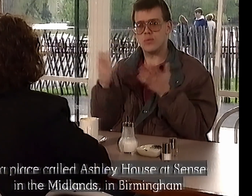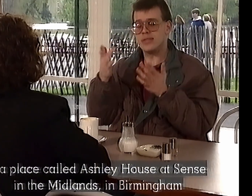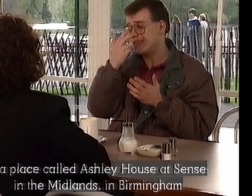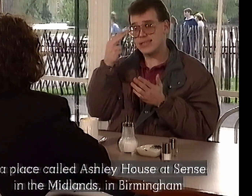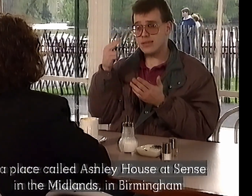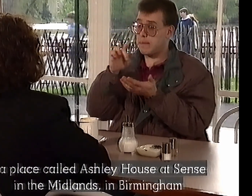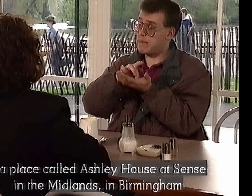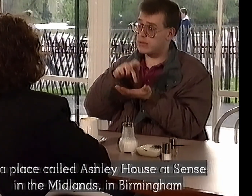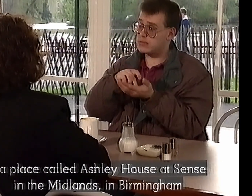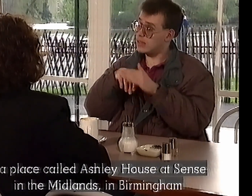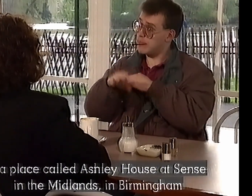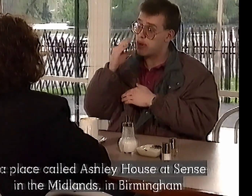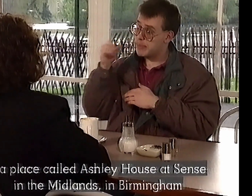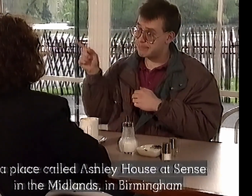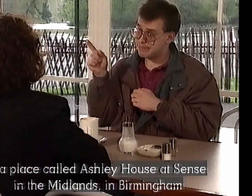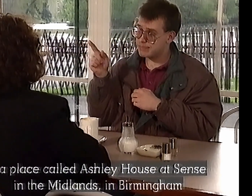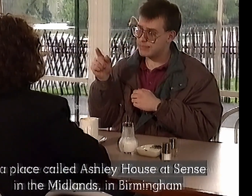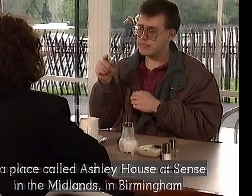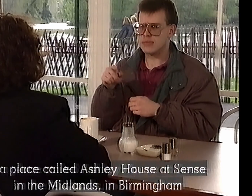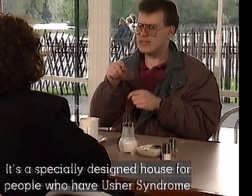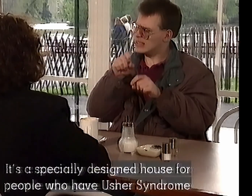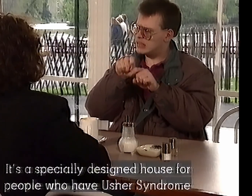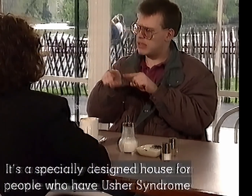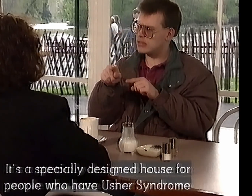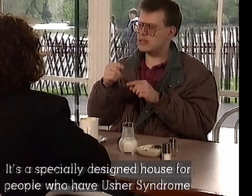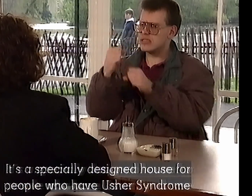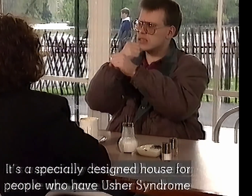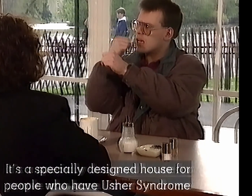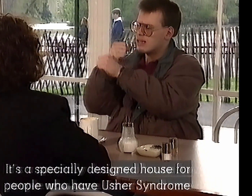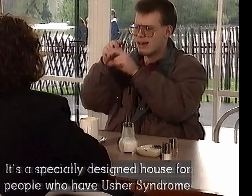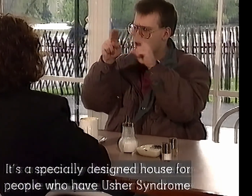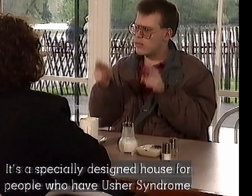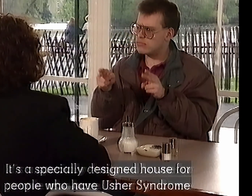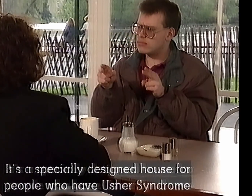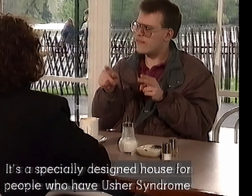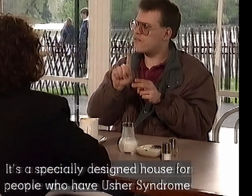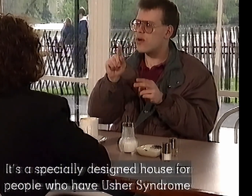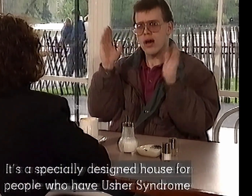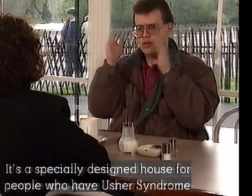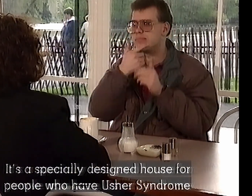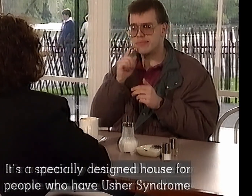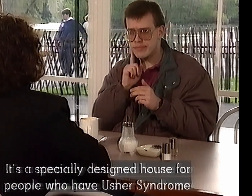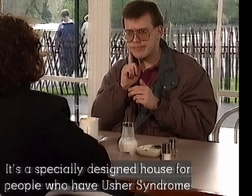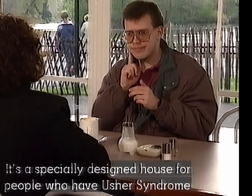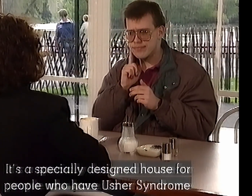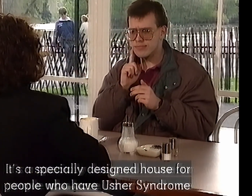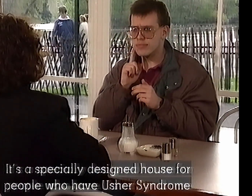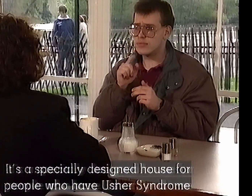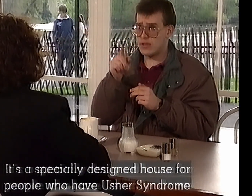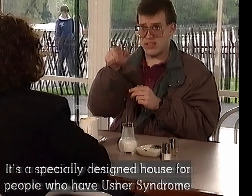the Midlands, in Birmingham. It's a specially designed house for people who have Usher syndrome.